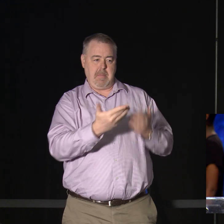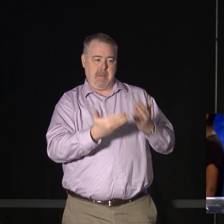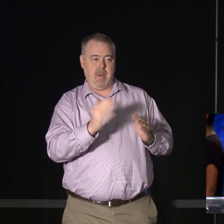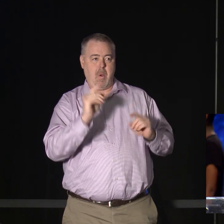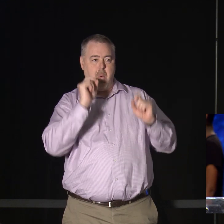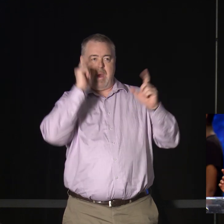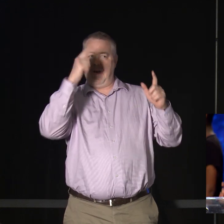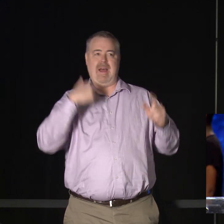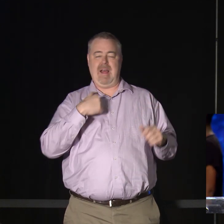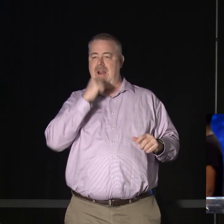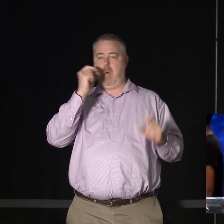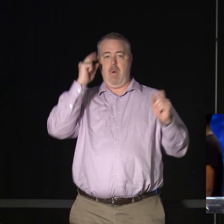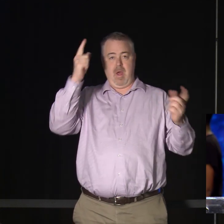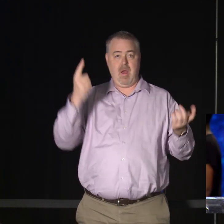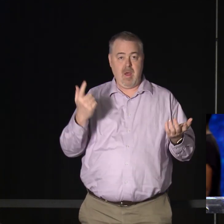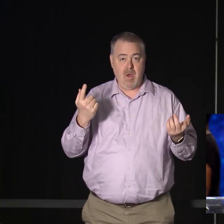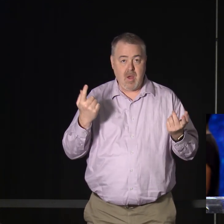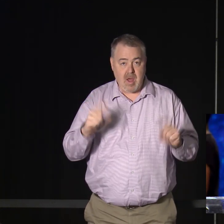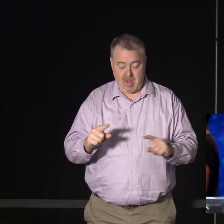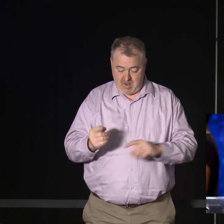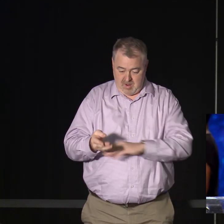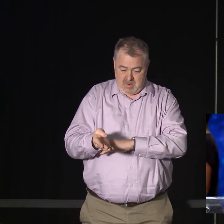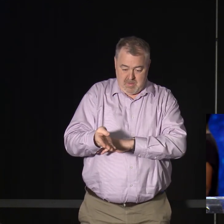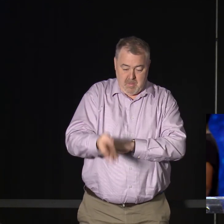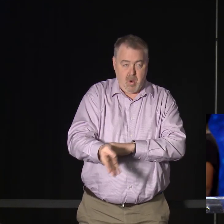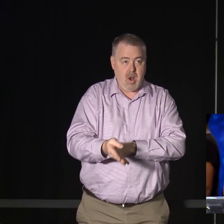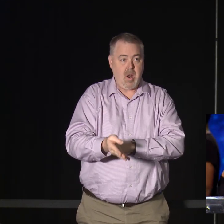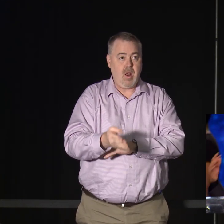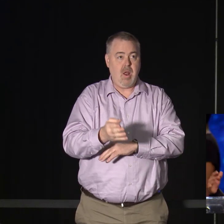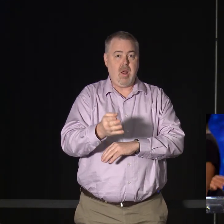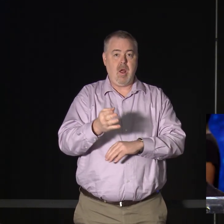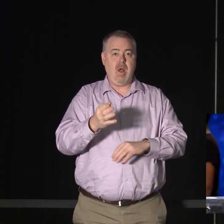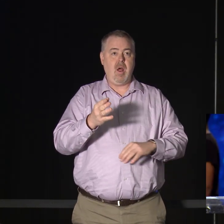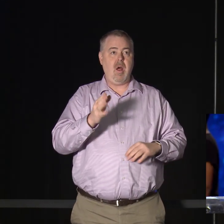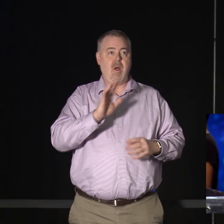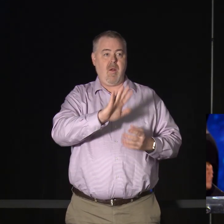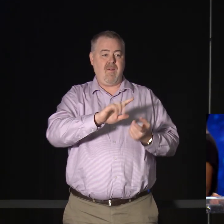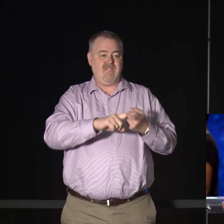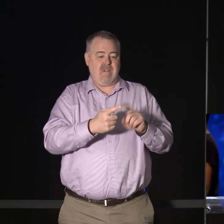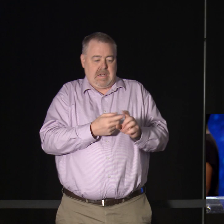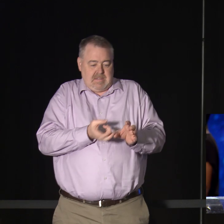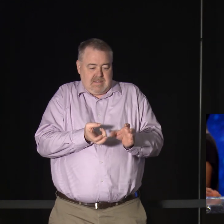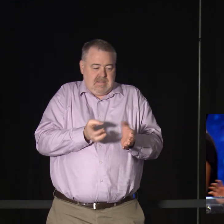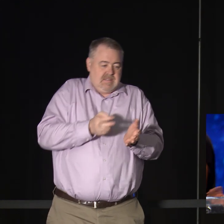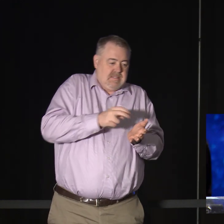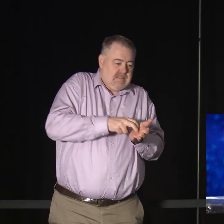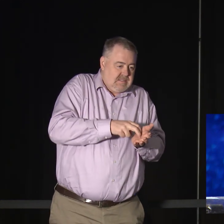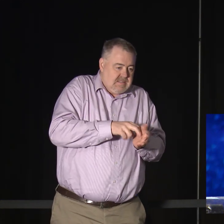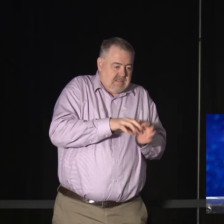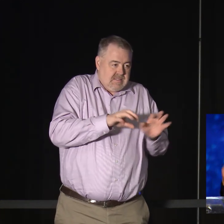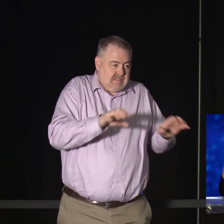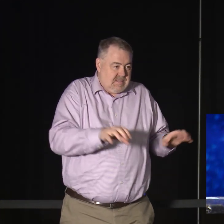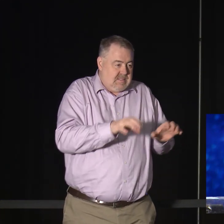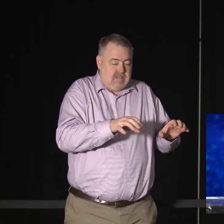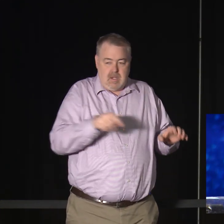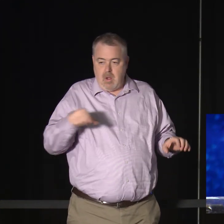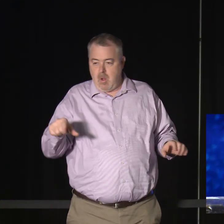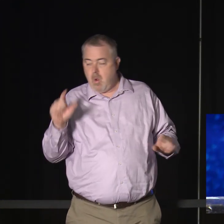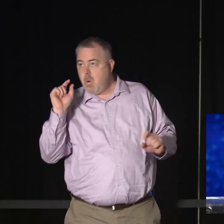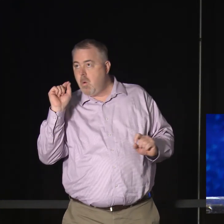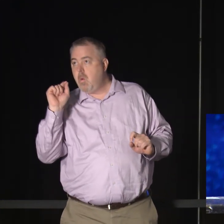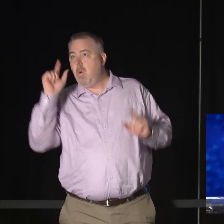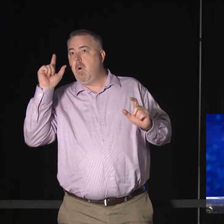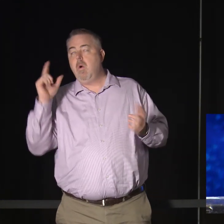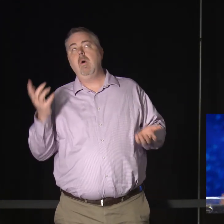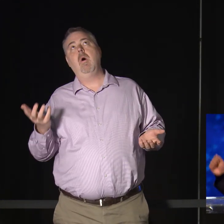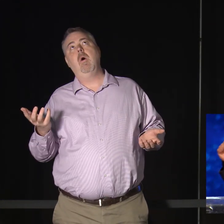will not wake up. And friends, you know what? Early morning, she was awakened by the sound of her friend getting up and doing a lot of things, and there was an alarm, and